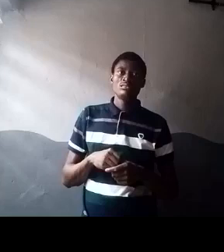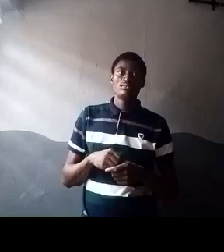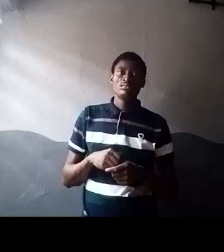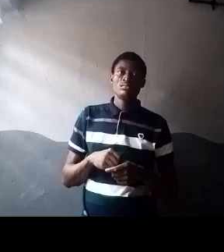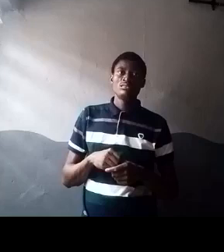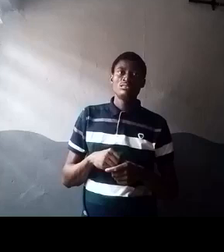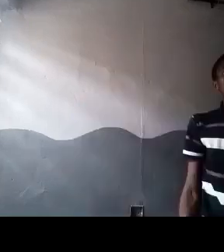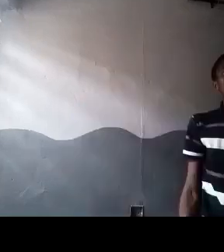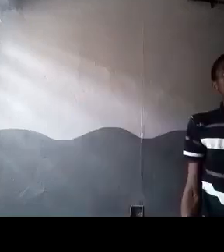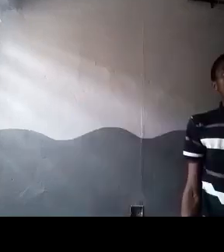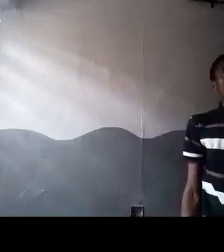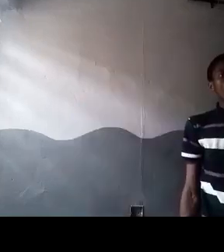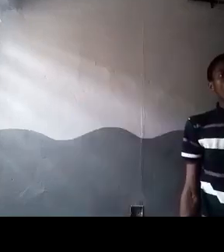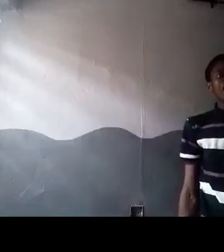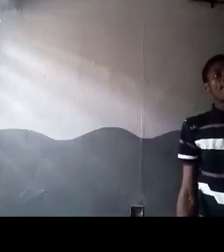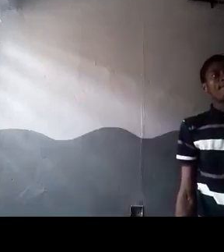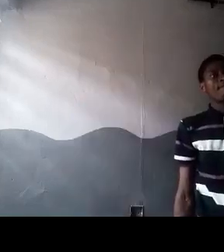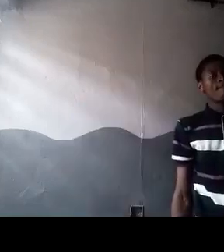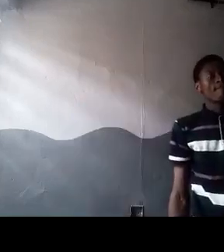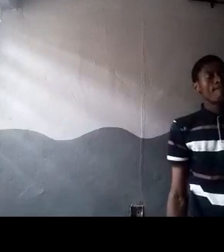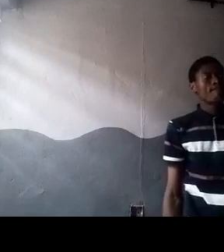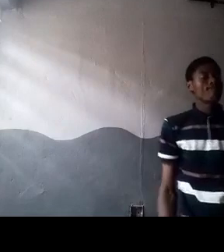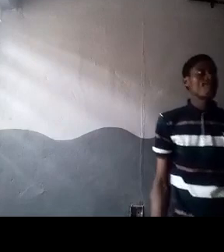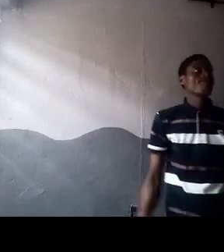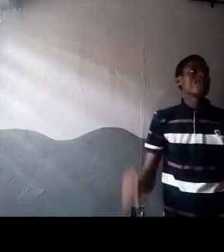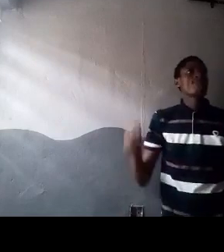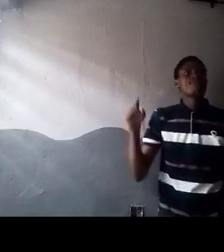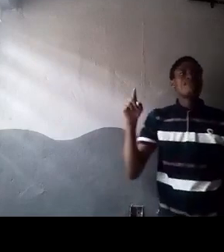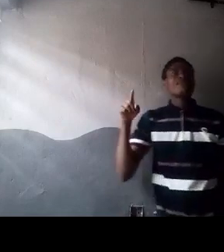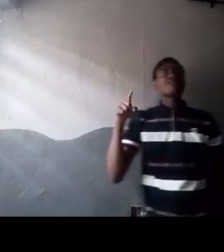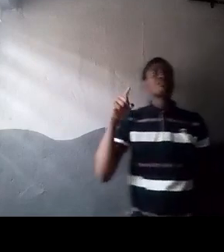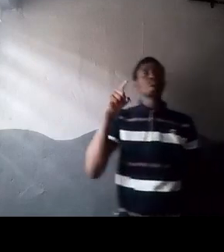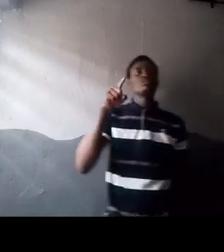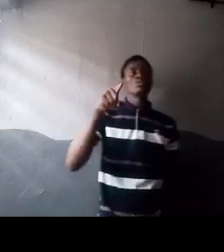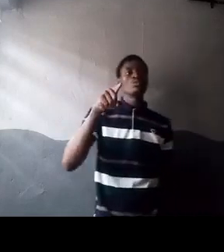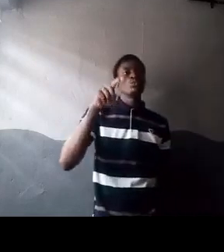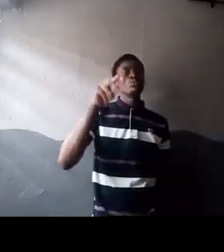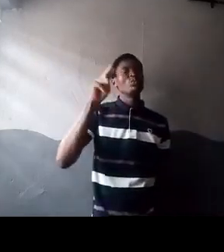All right, you have to avoid copy and paste.